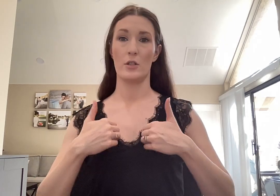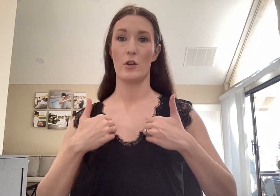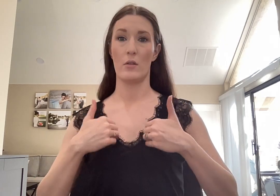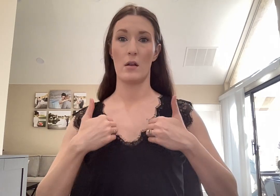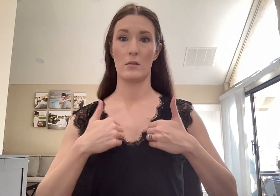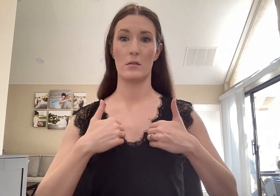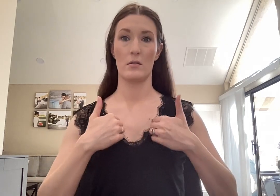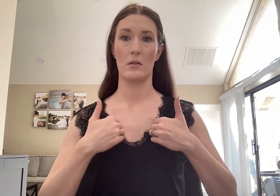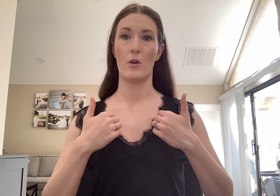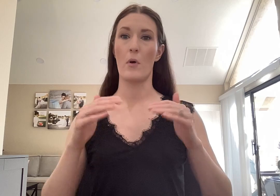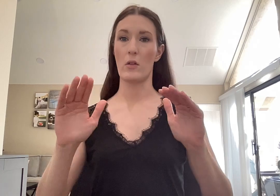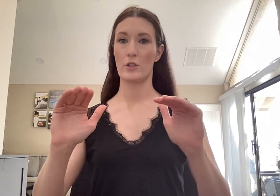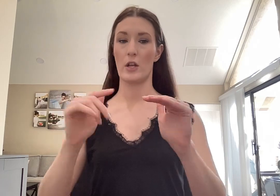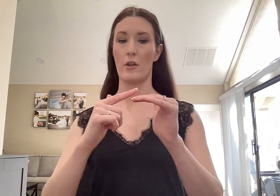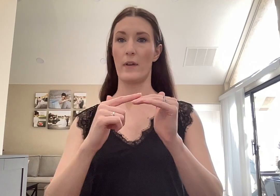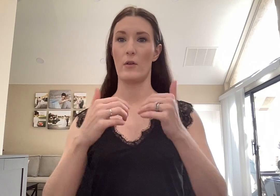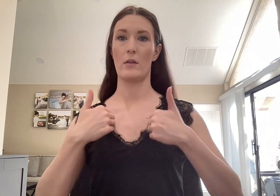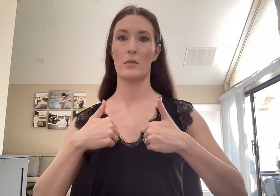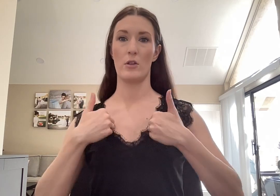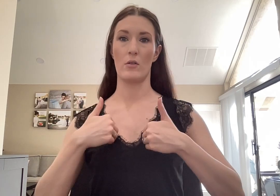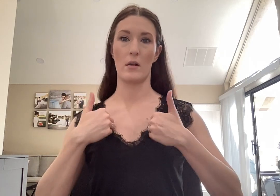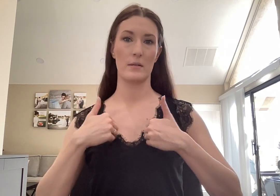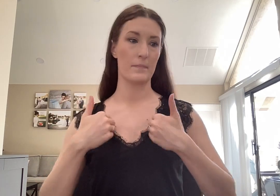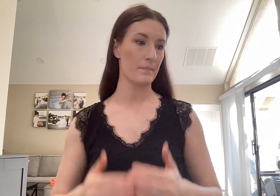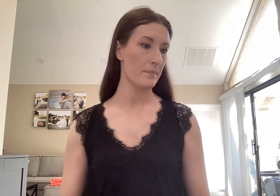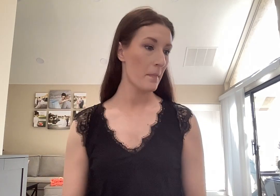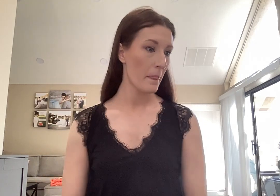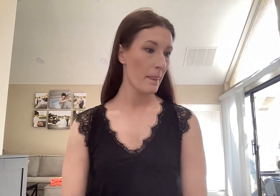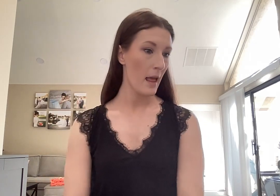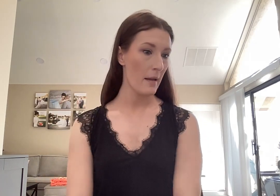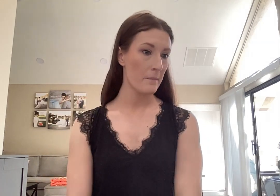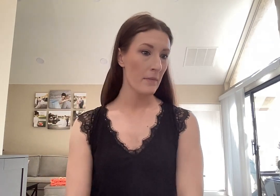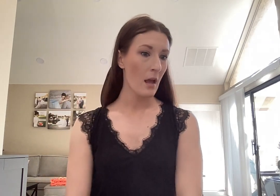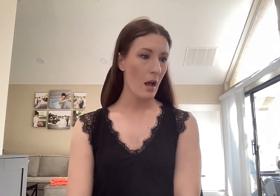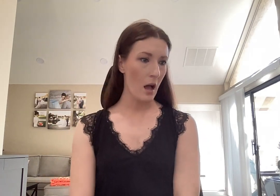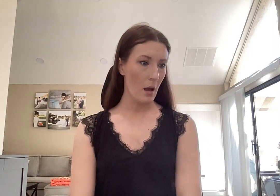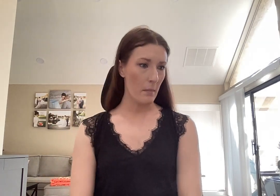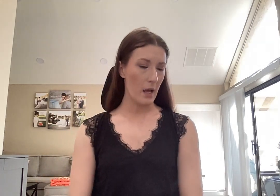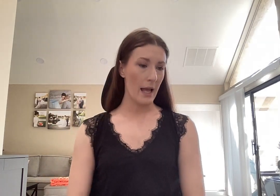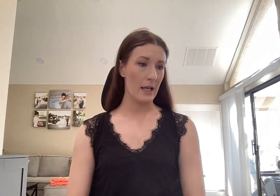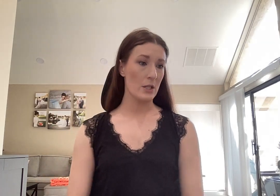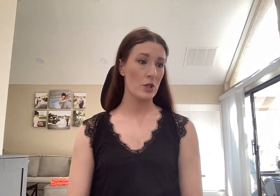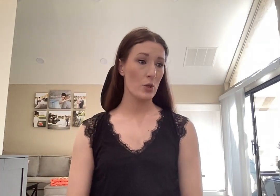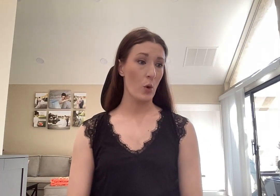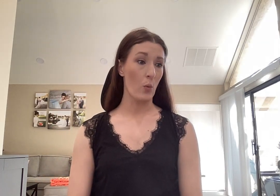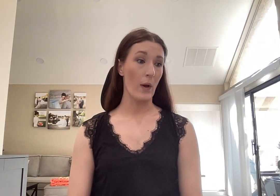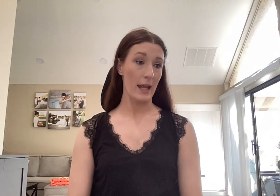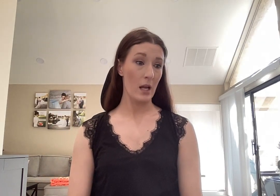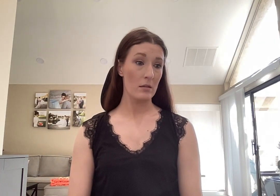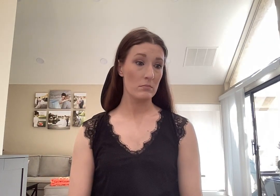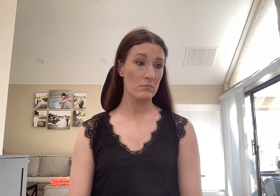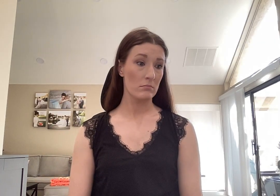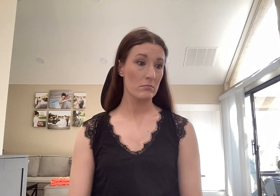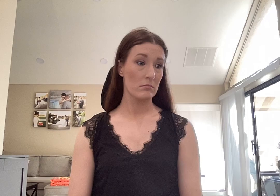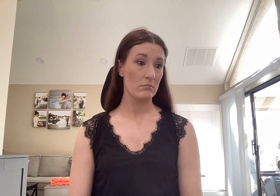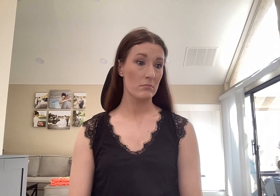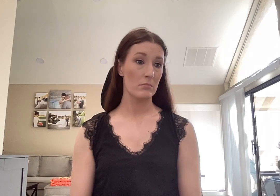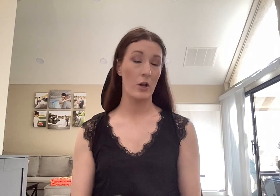your lungs. You're polishing your fingernails, your lungs. Okay. A squid, their